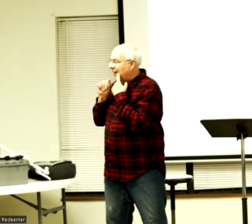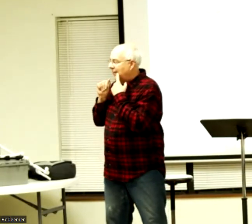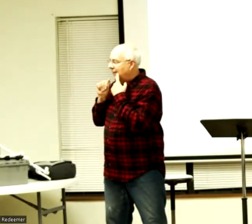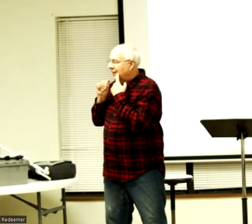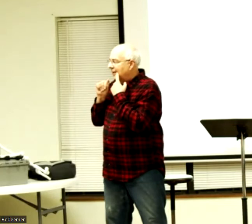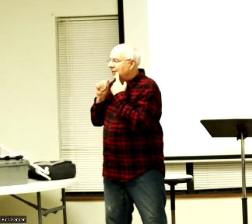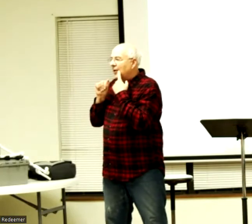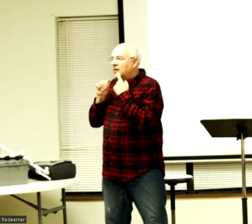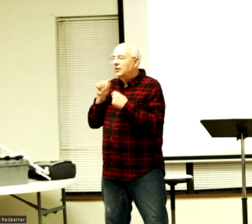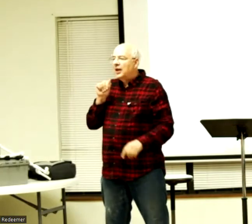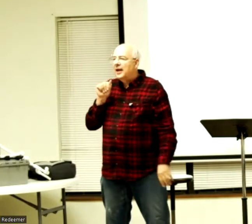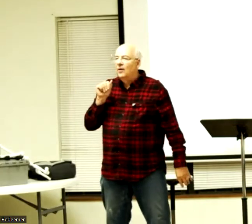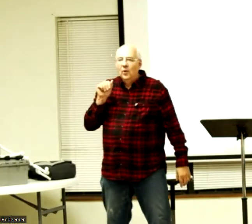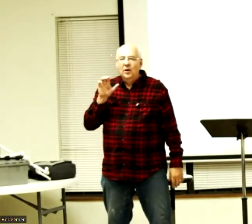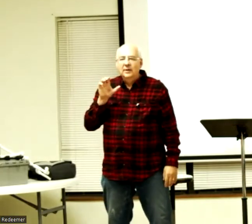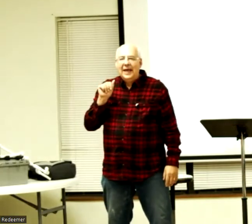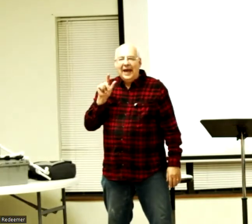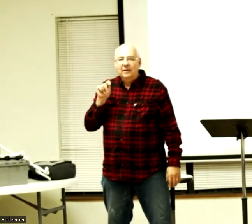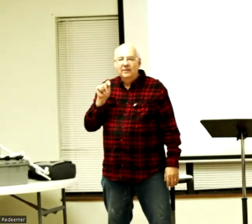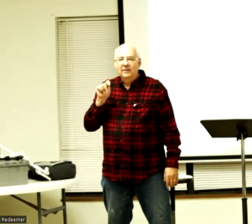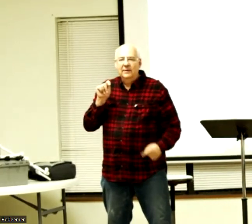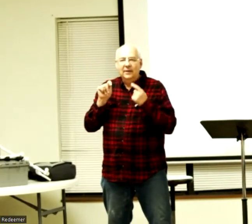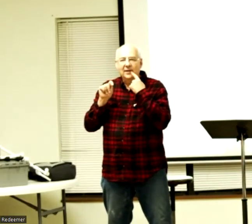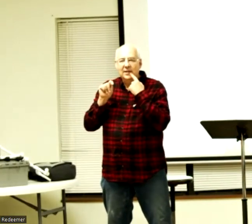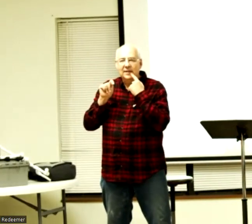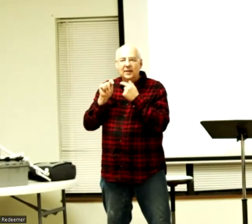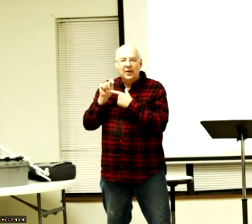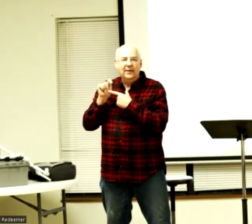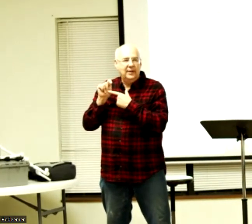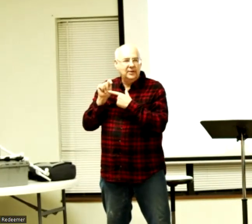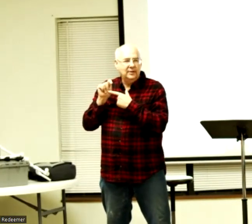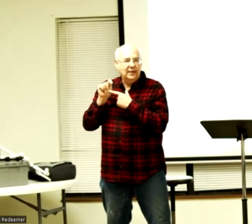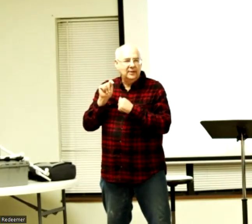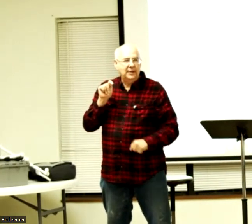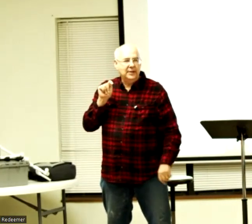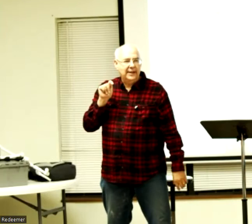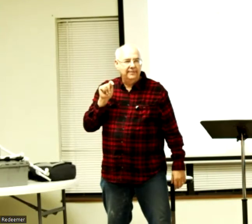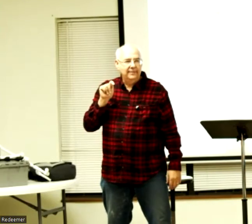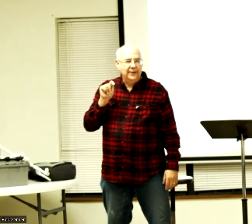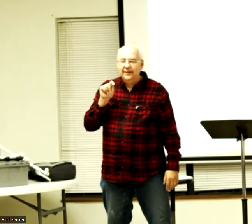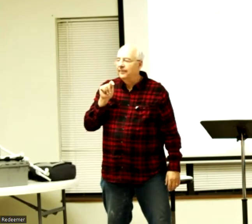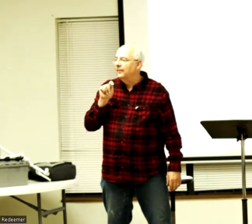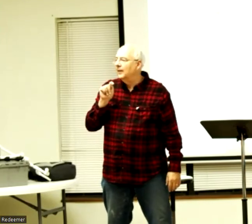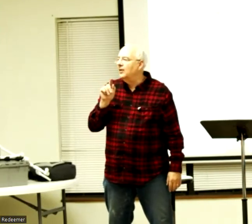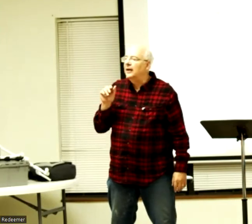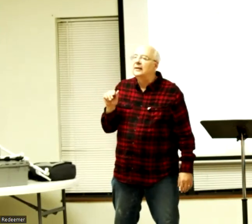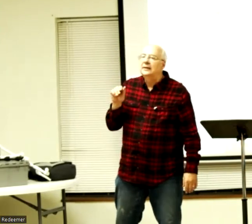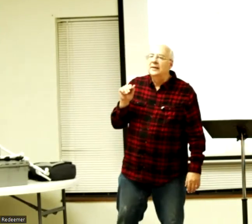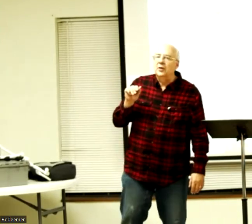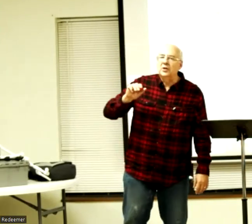mouth. So as you're saying a word, cat, they can see this and this at the same time, right? Okay, so let's